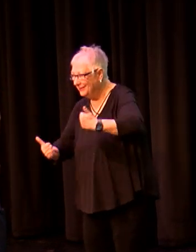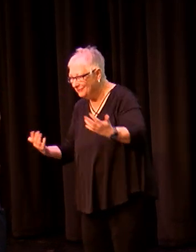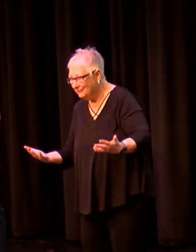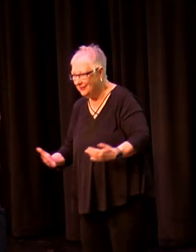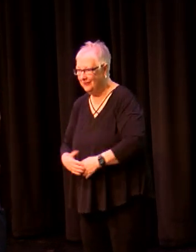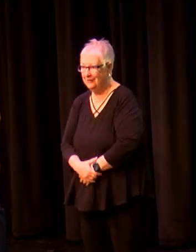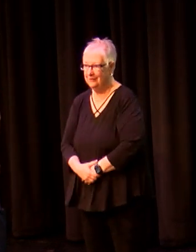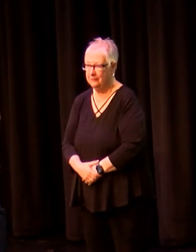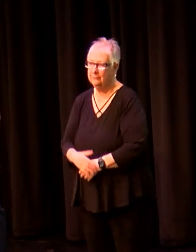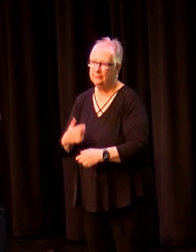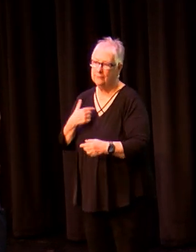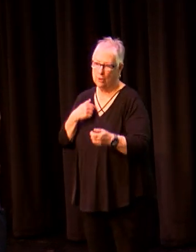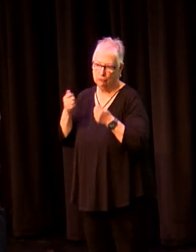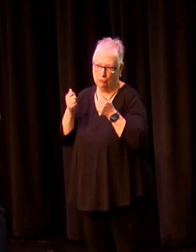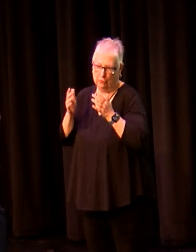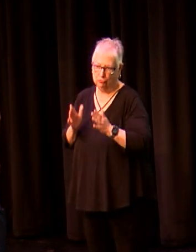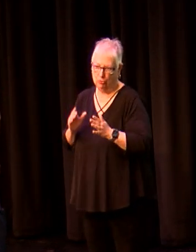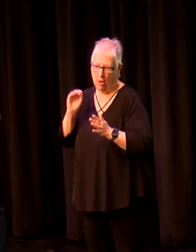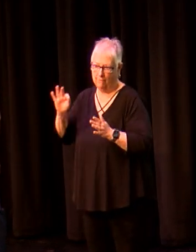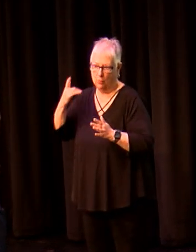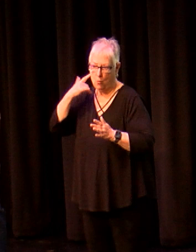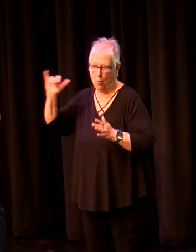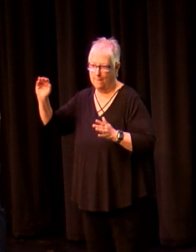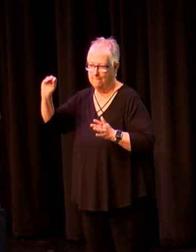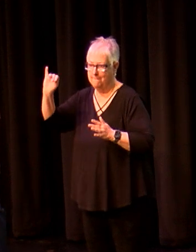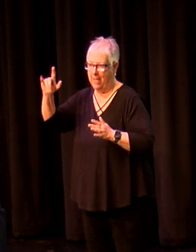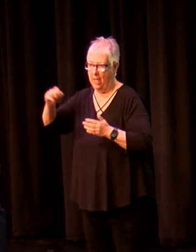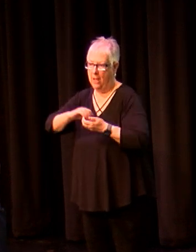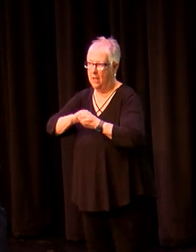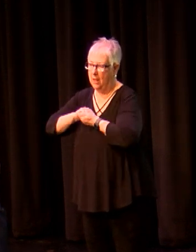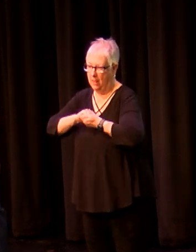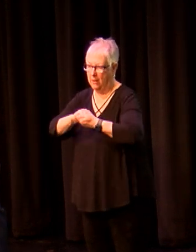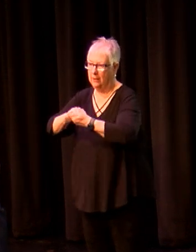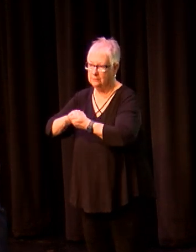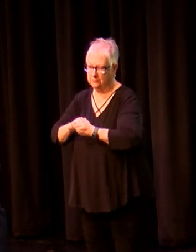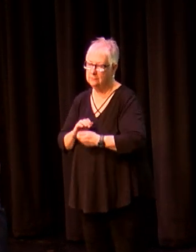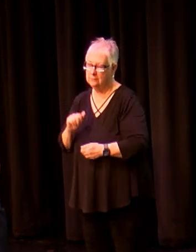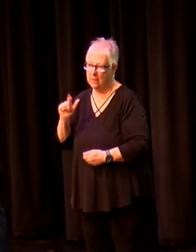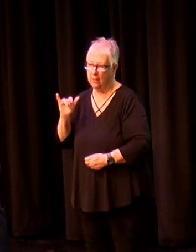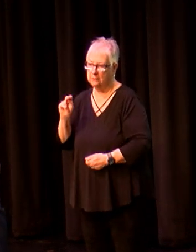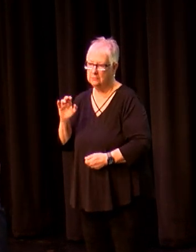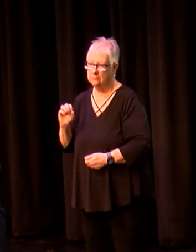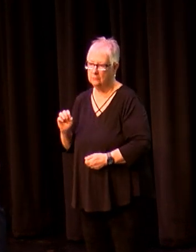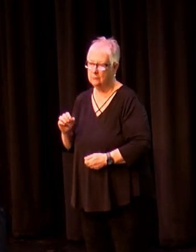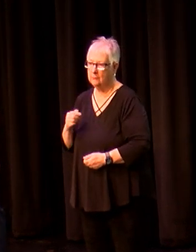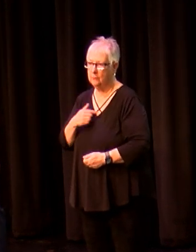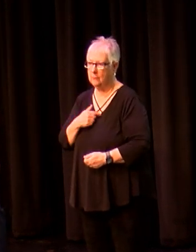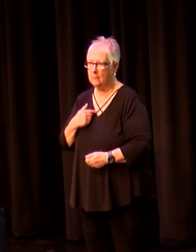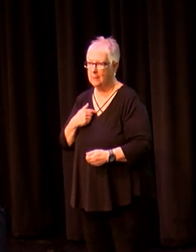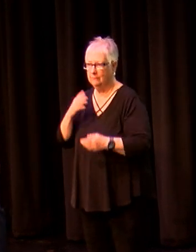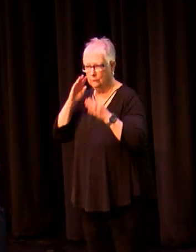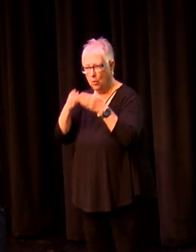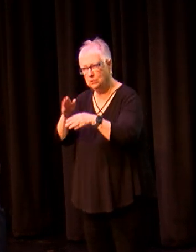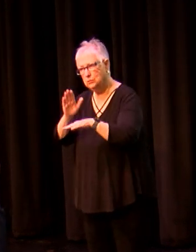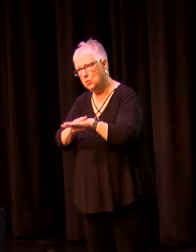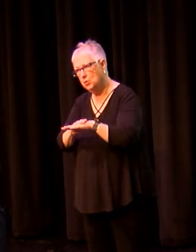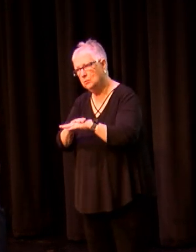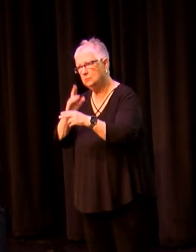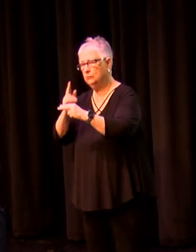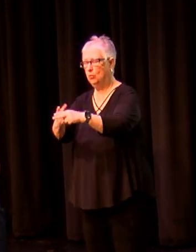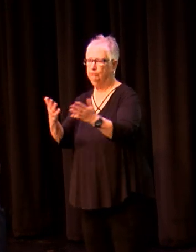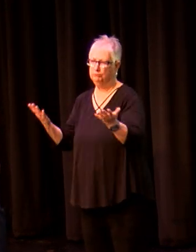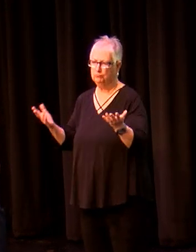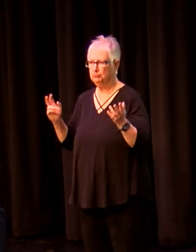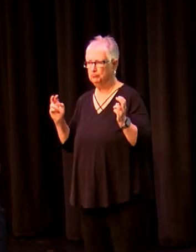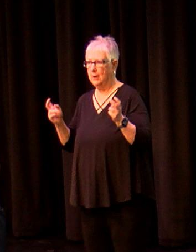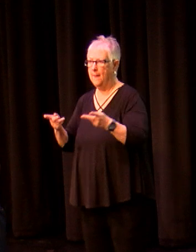Alliance. A few things that we would like to look at from the capital side is some placemaking and some iconic sense of place on